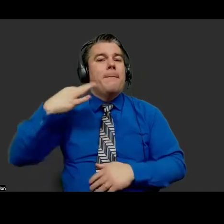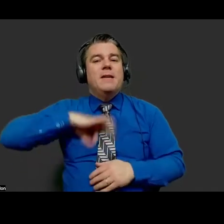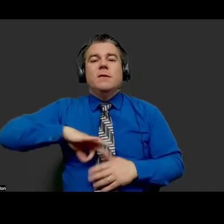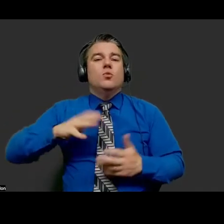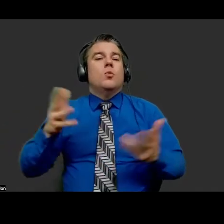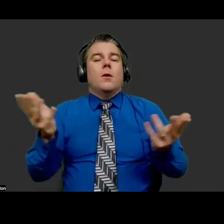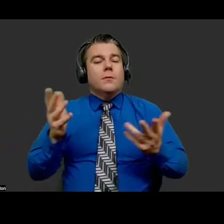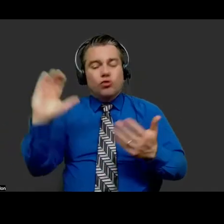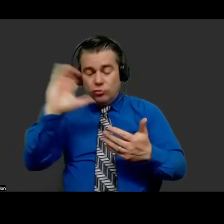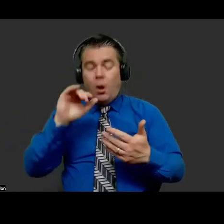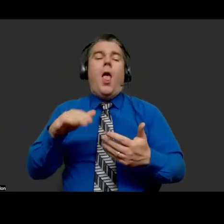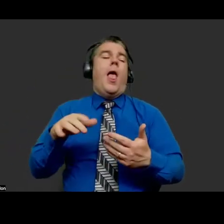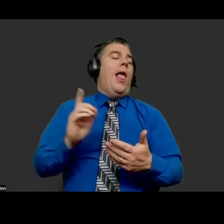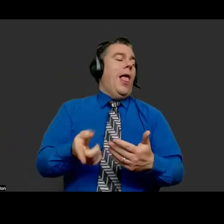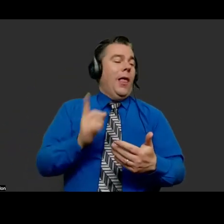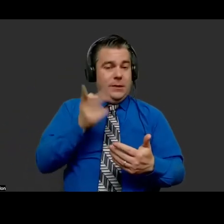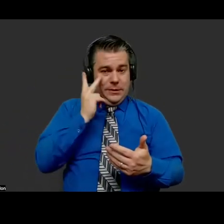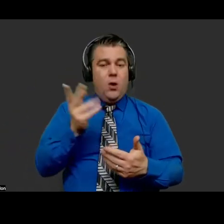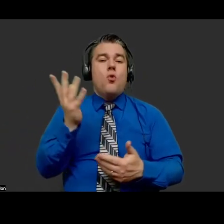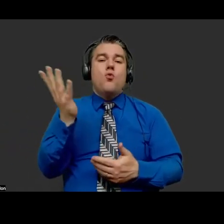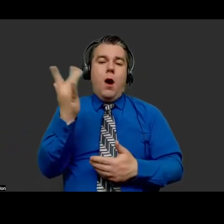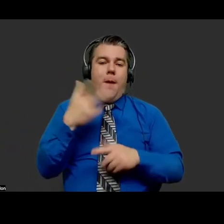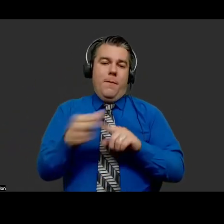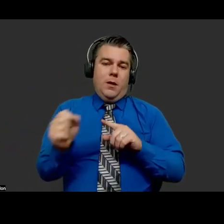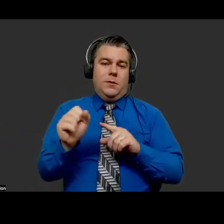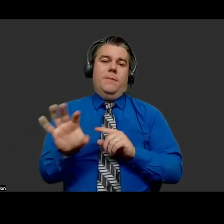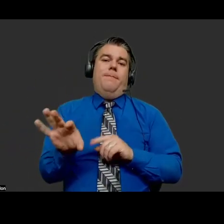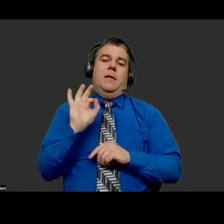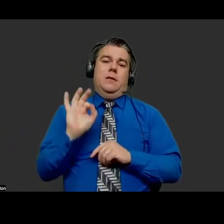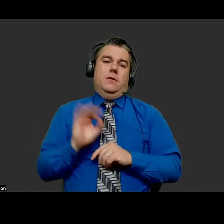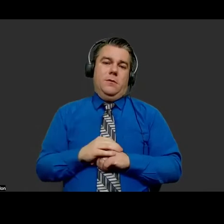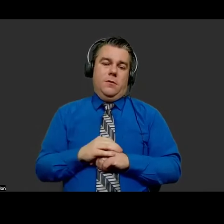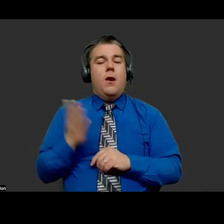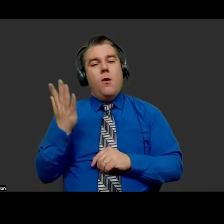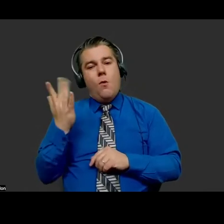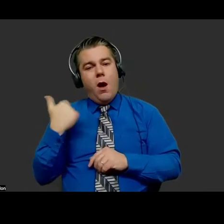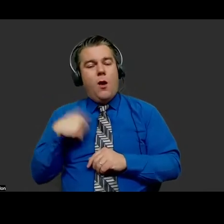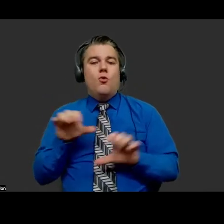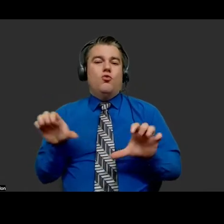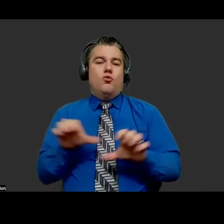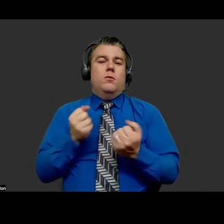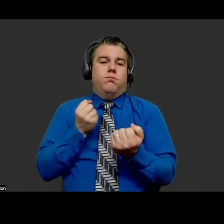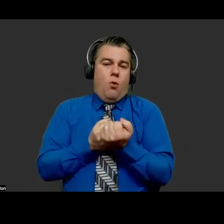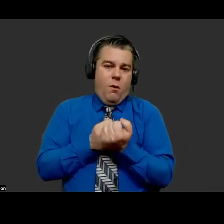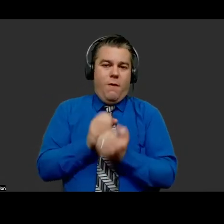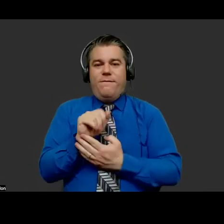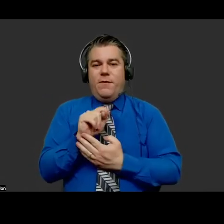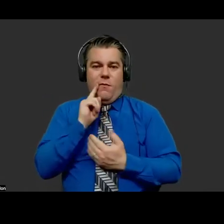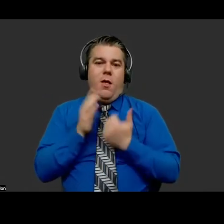see why this was chosen by Plexus, why we're doing a supported fast to help people